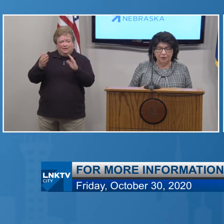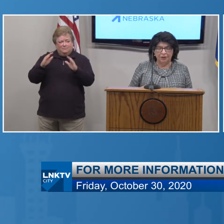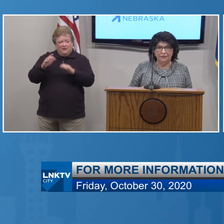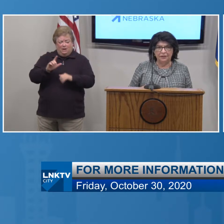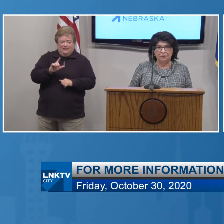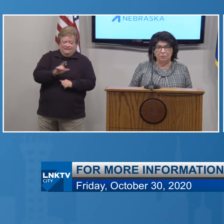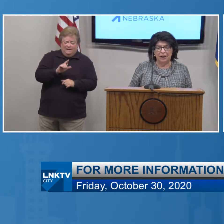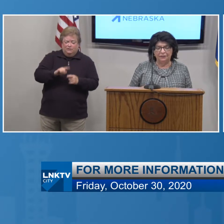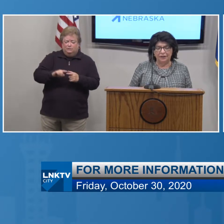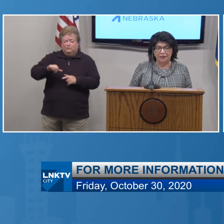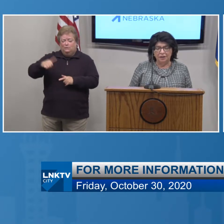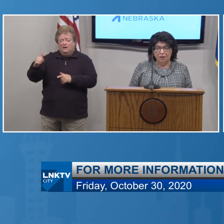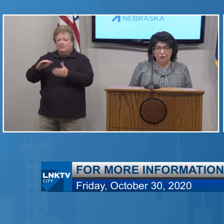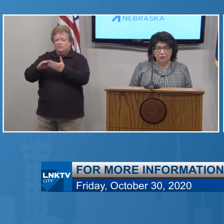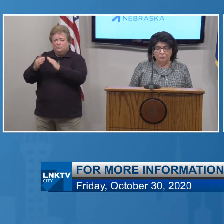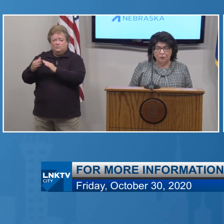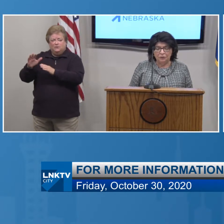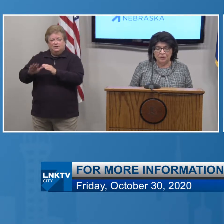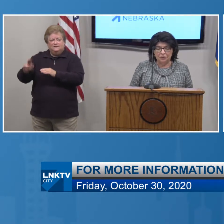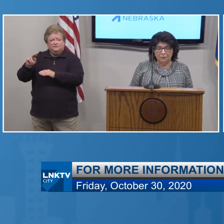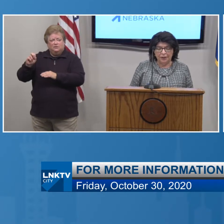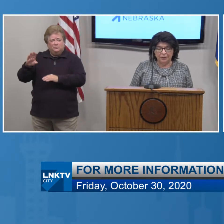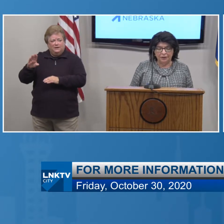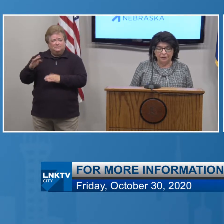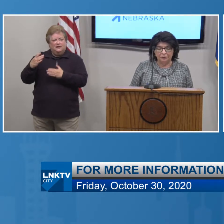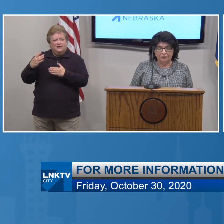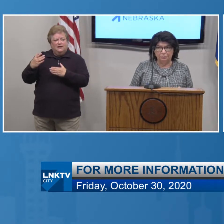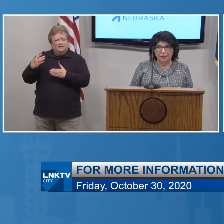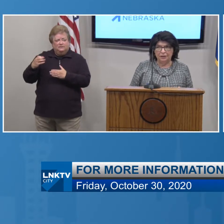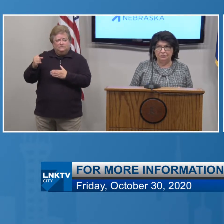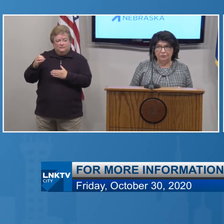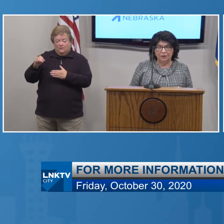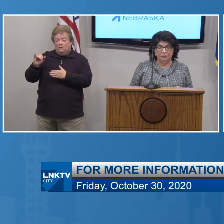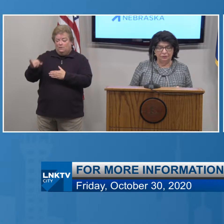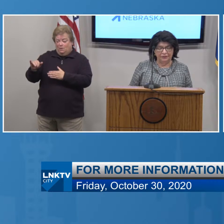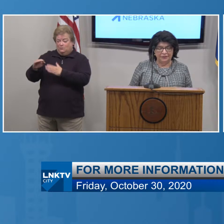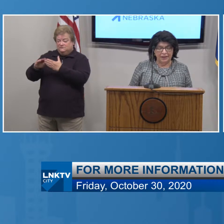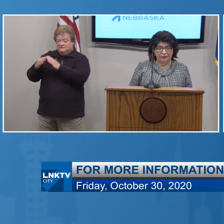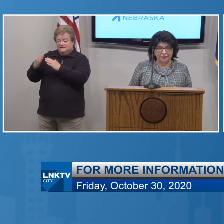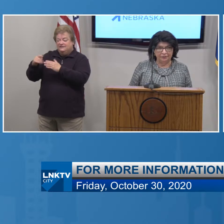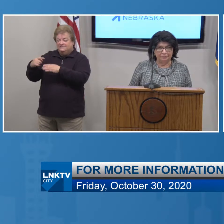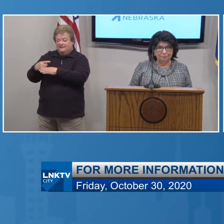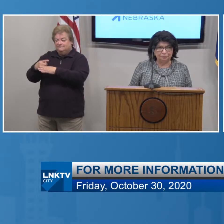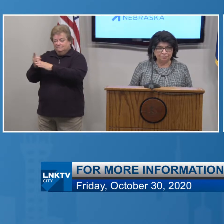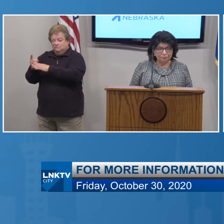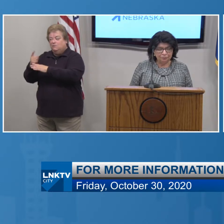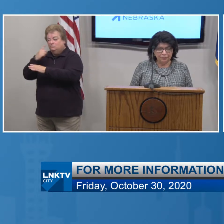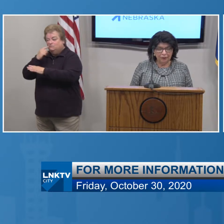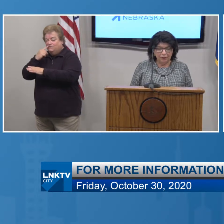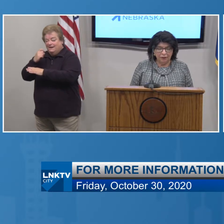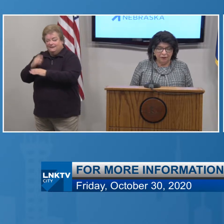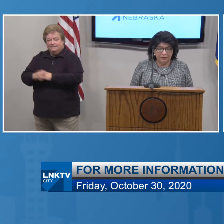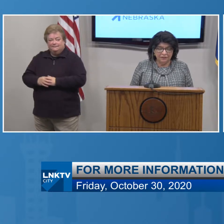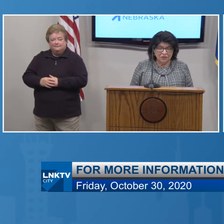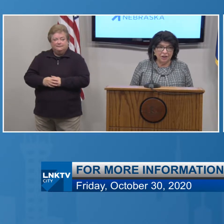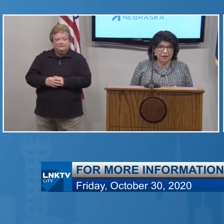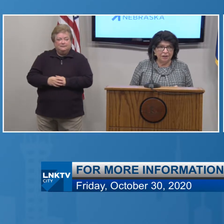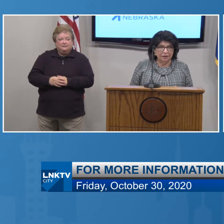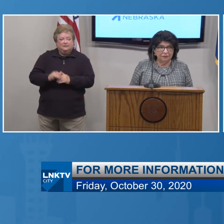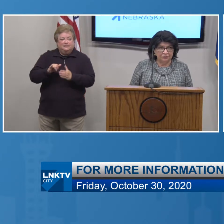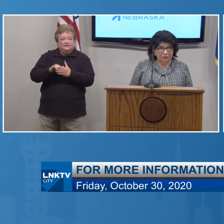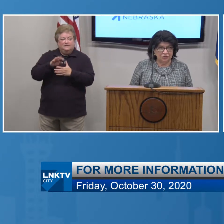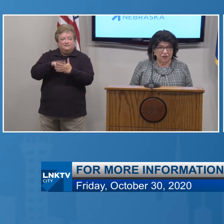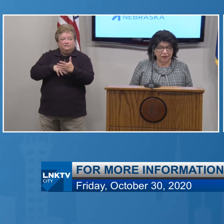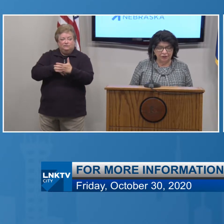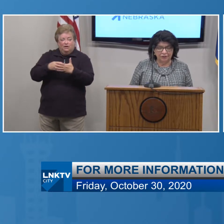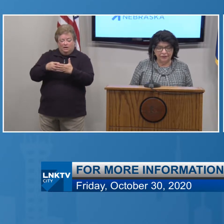other communities in Nebraska who have moved into red on their respective risk dials. This chart,